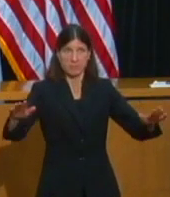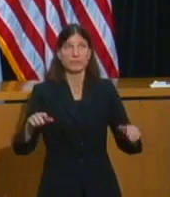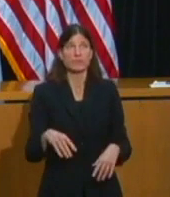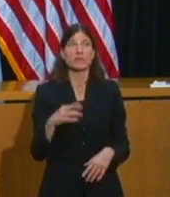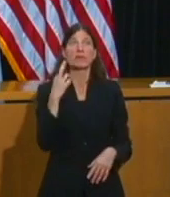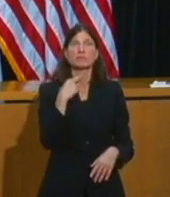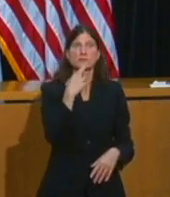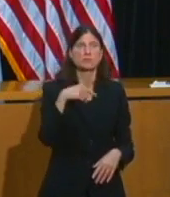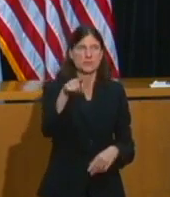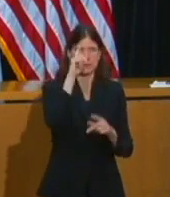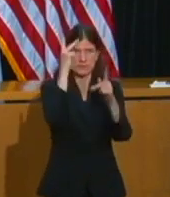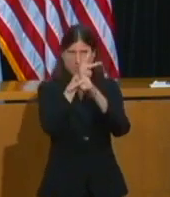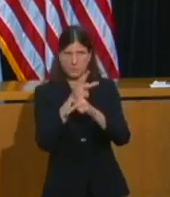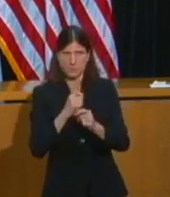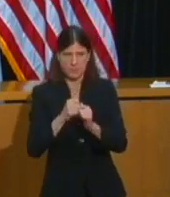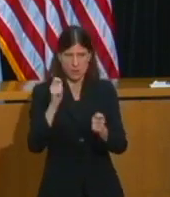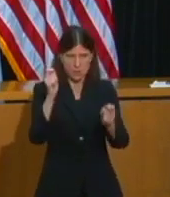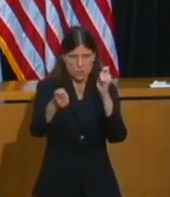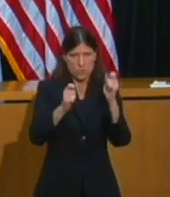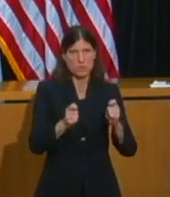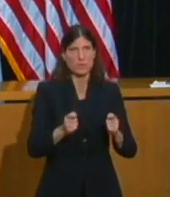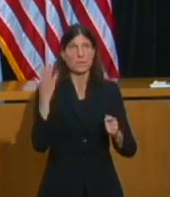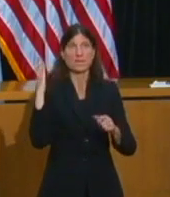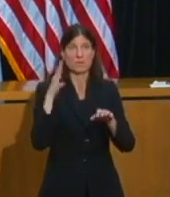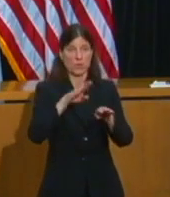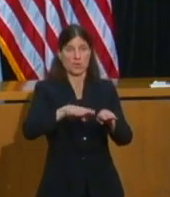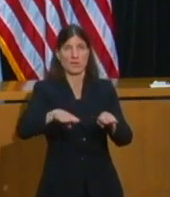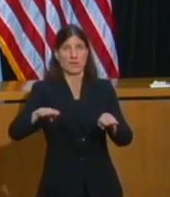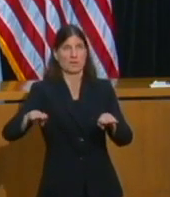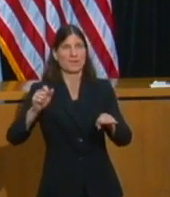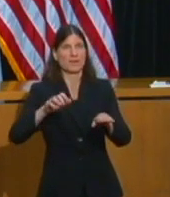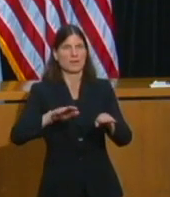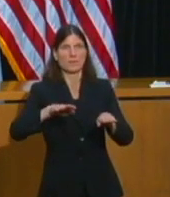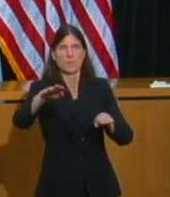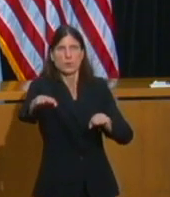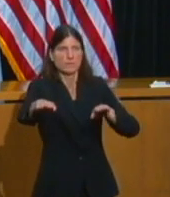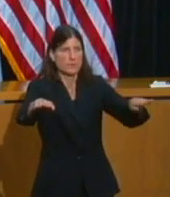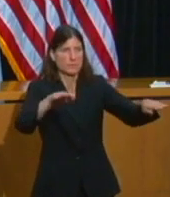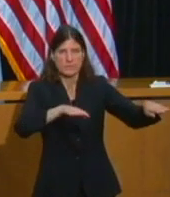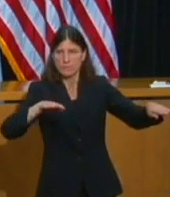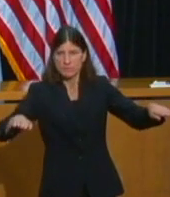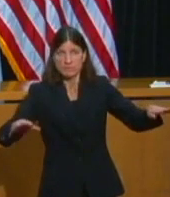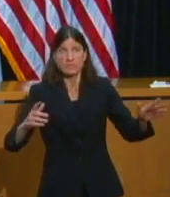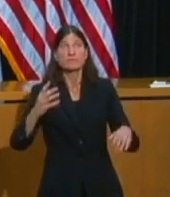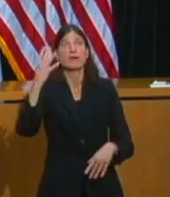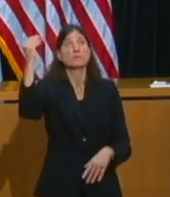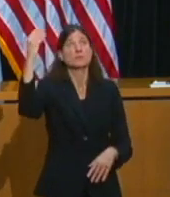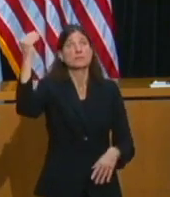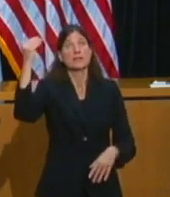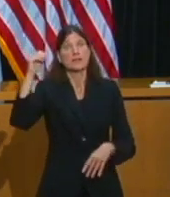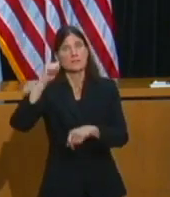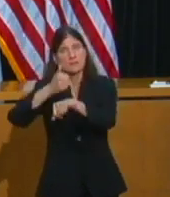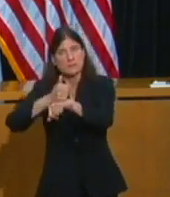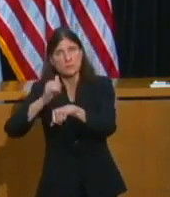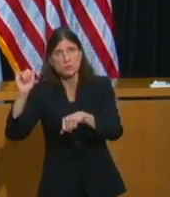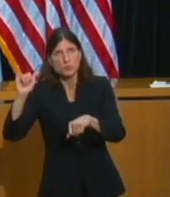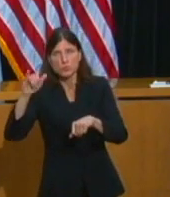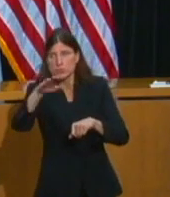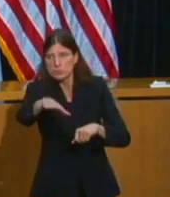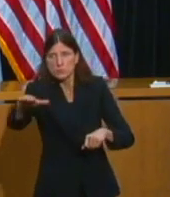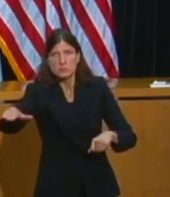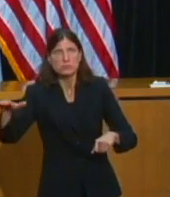indoors and outdoors. I would not want to be overly prescriptive